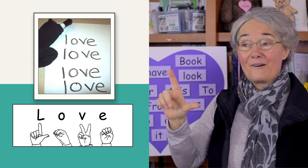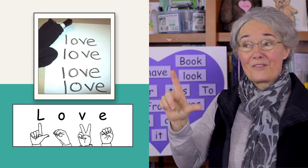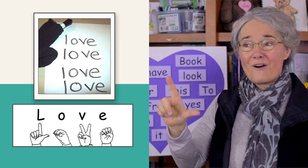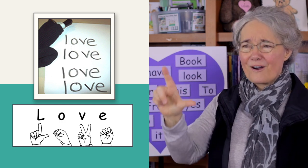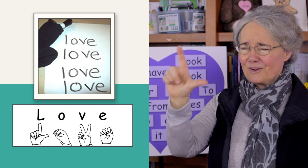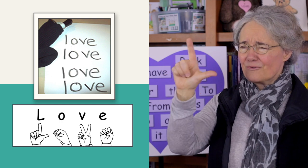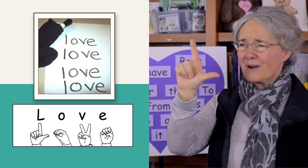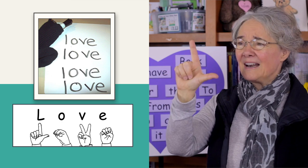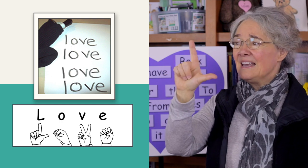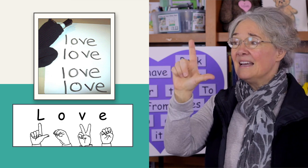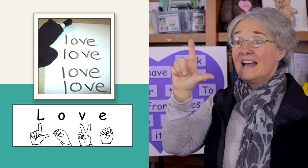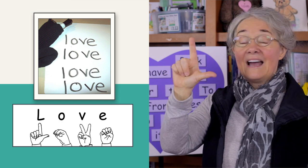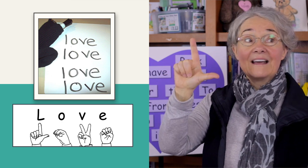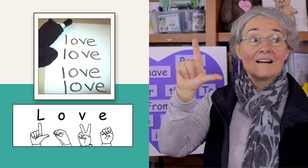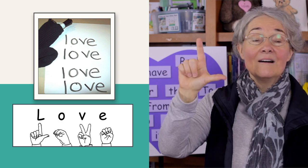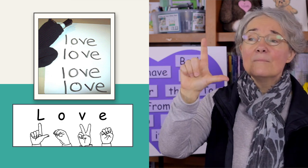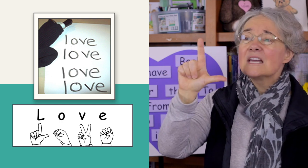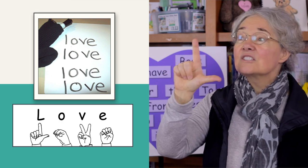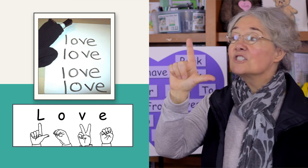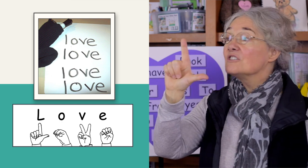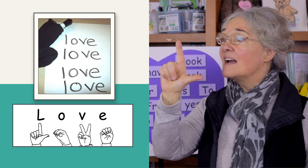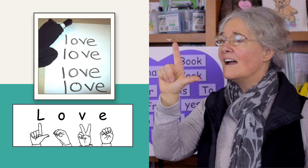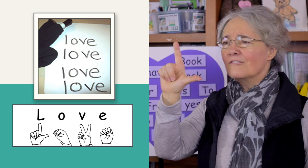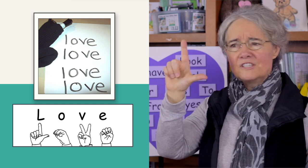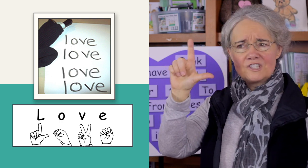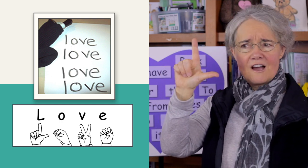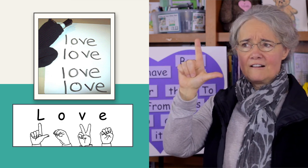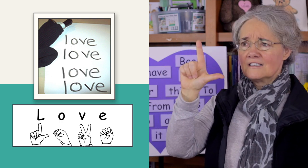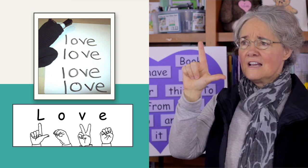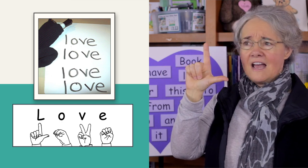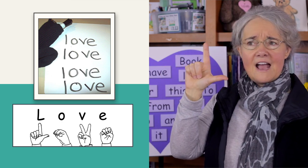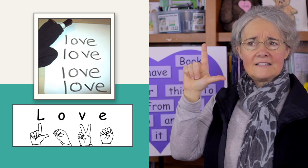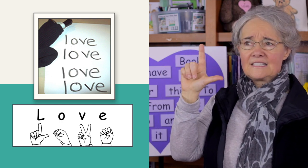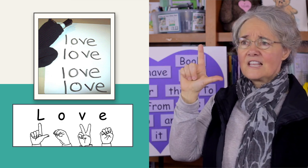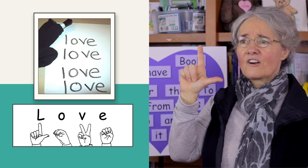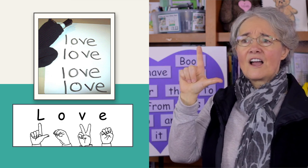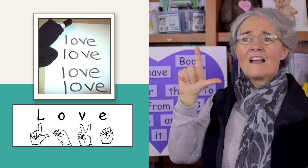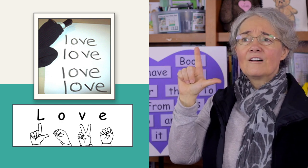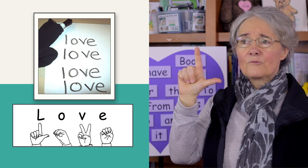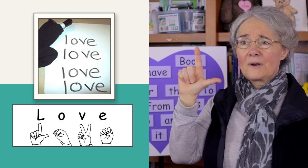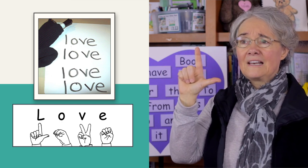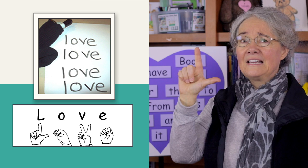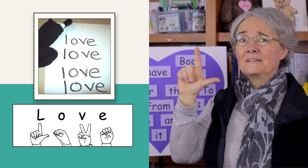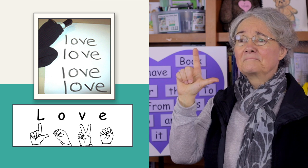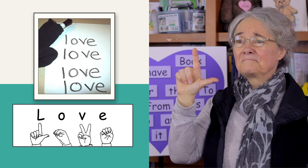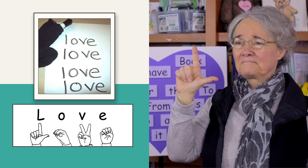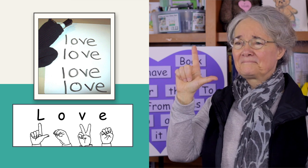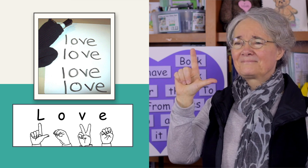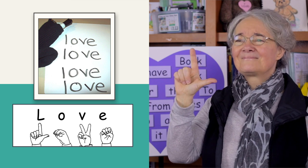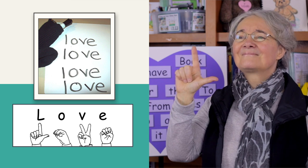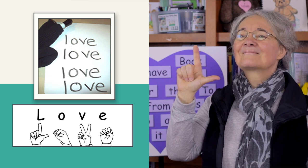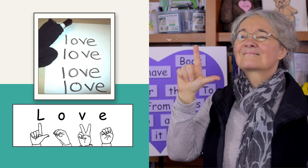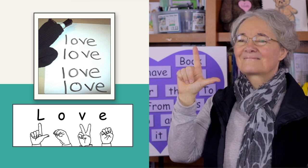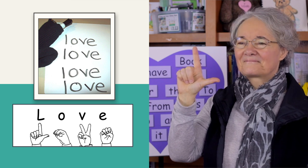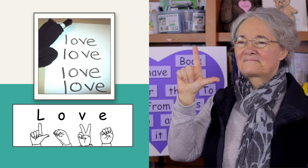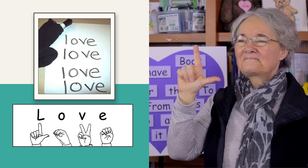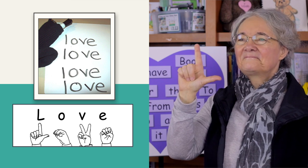your mouth. Are you ready? And I'll make sure every child has their L ready.